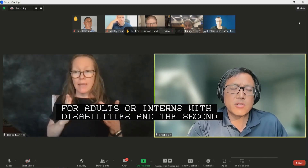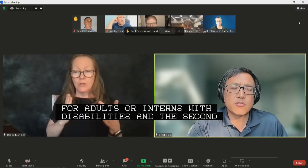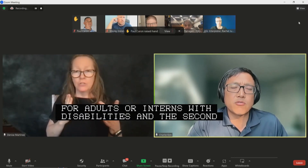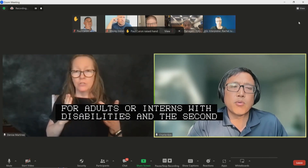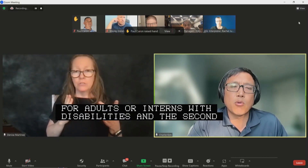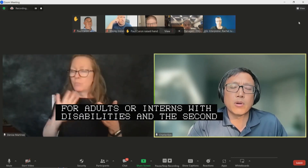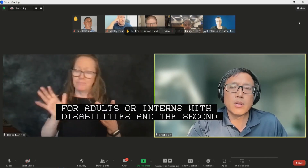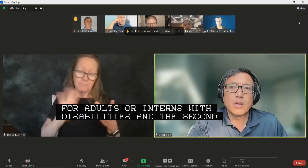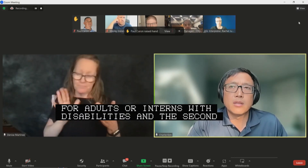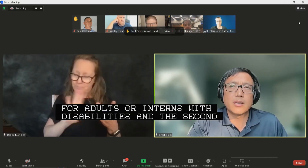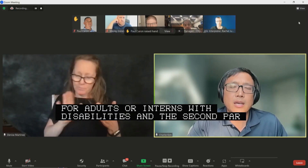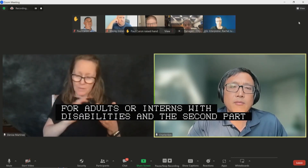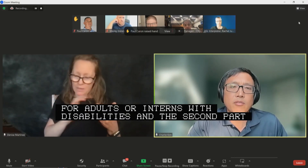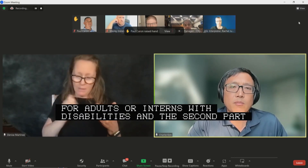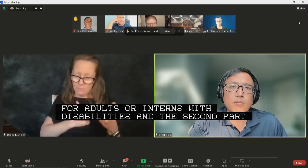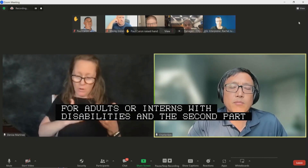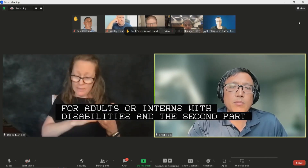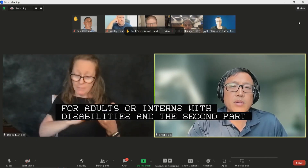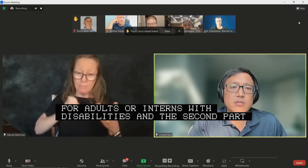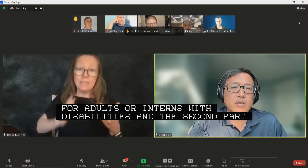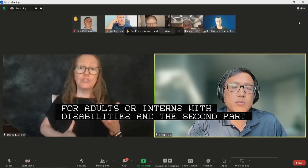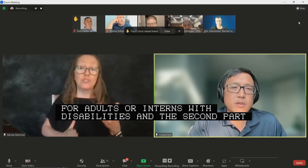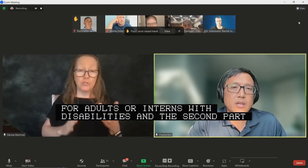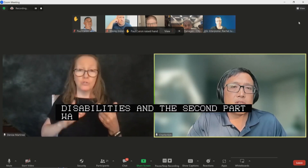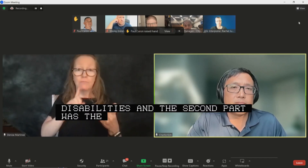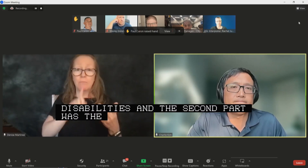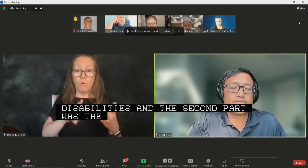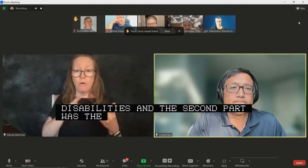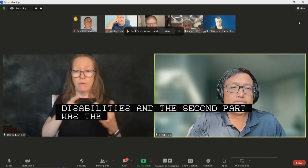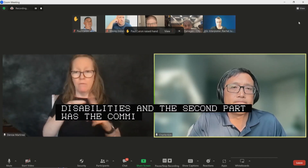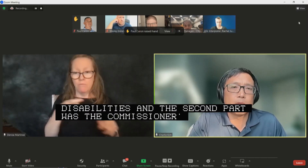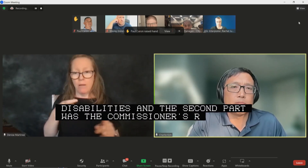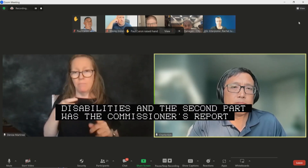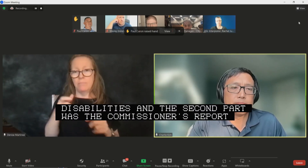the commissioner's report that came from BPS Transportation.